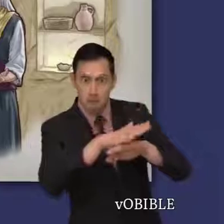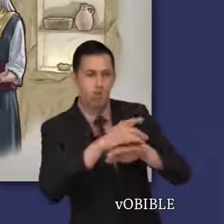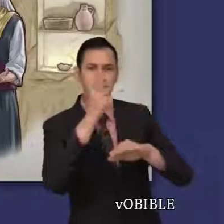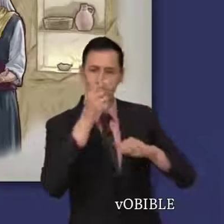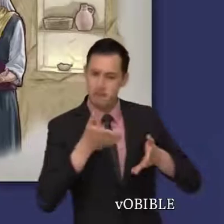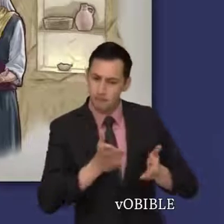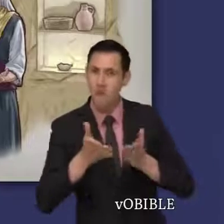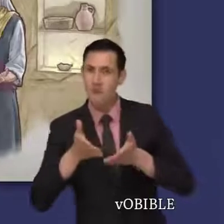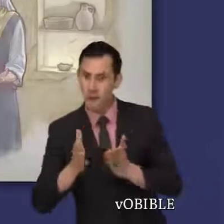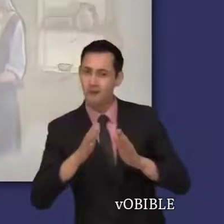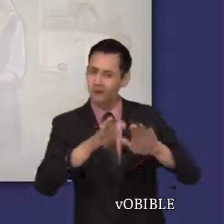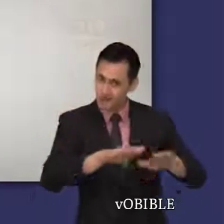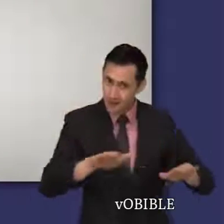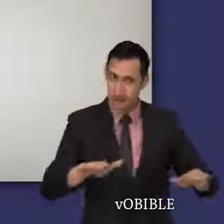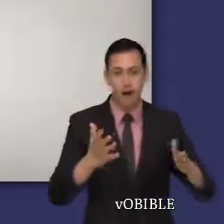family line of Elimelech.